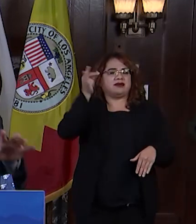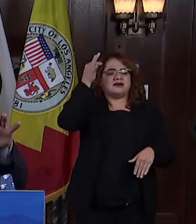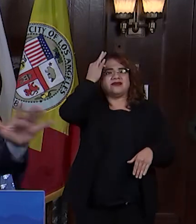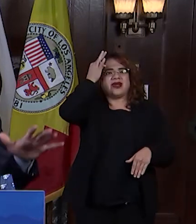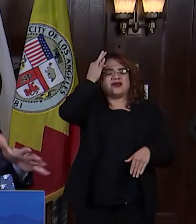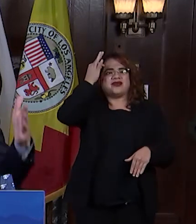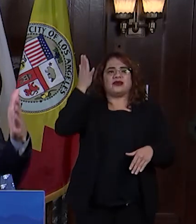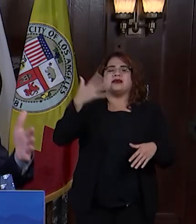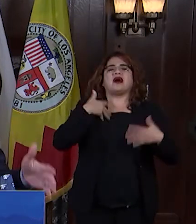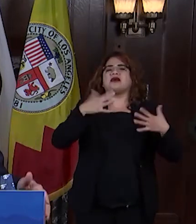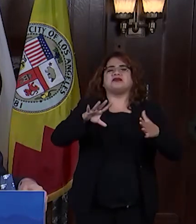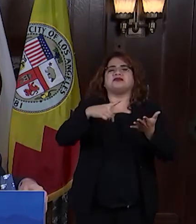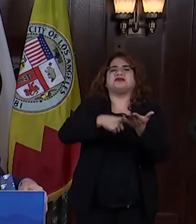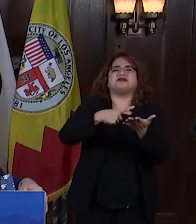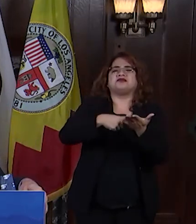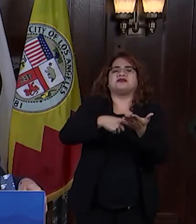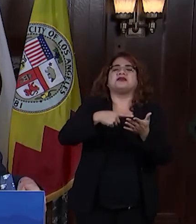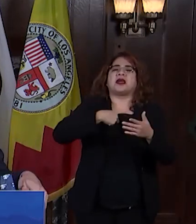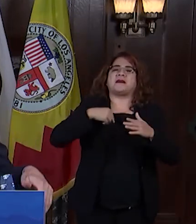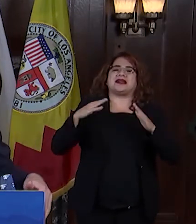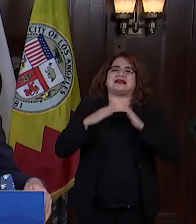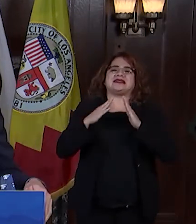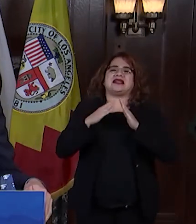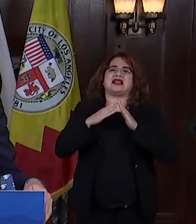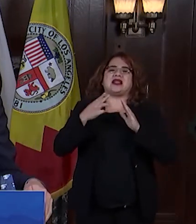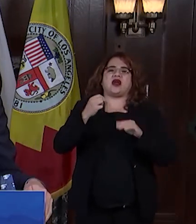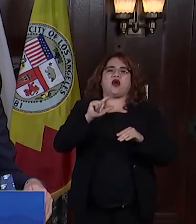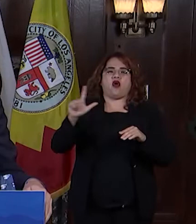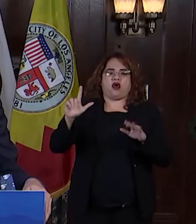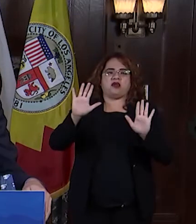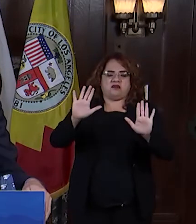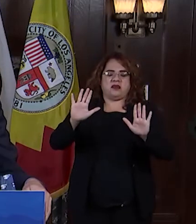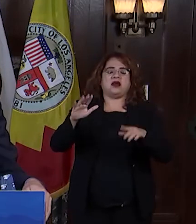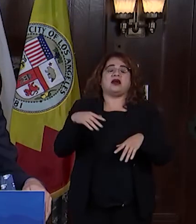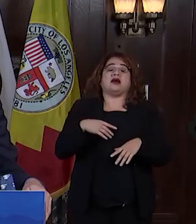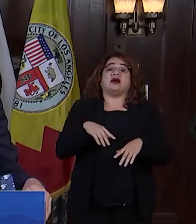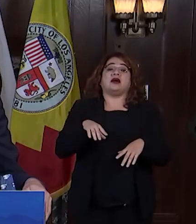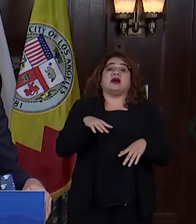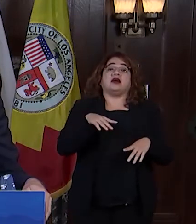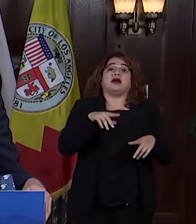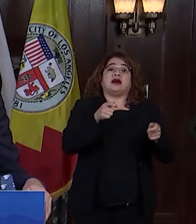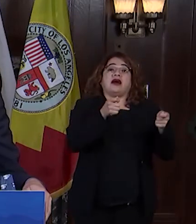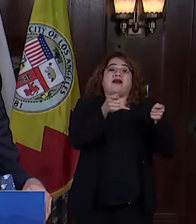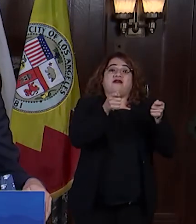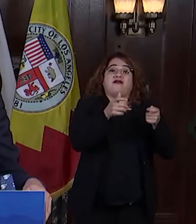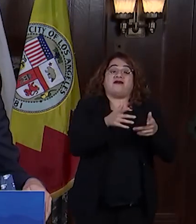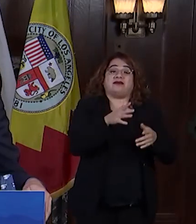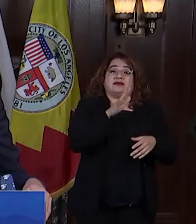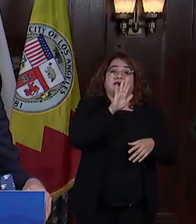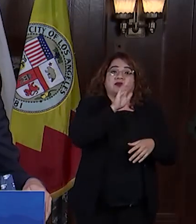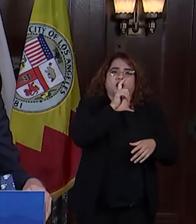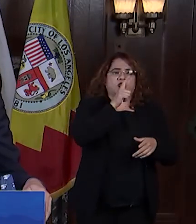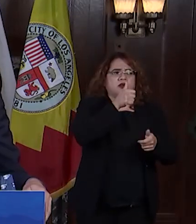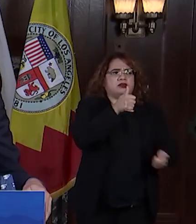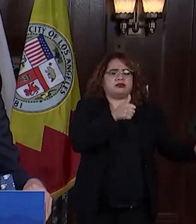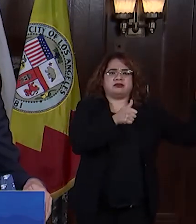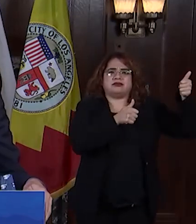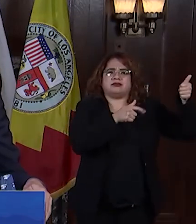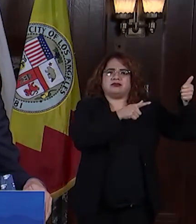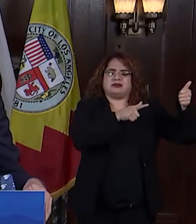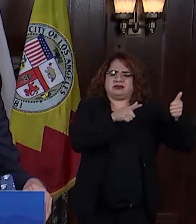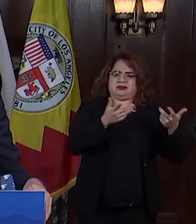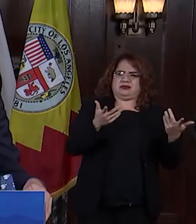I'm not going to get political because I'm at City Hall, but that we would have an administration right now that would somehow let them get out from under their responsibility, that has